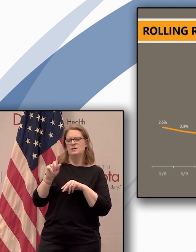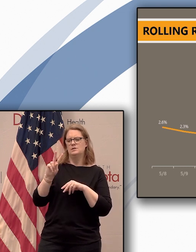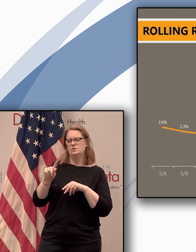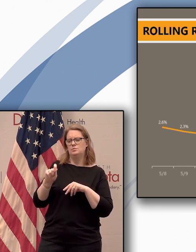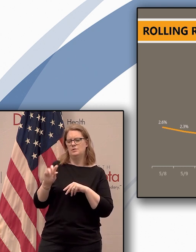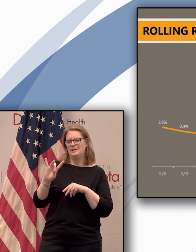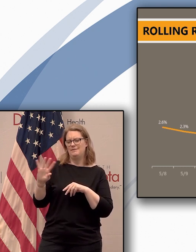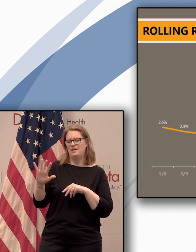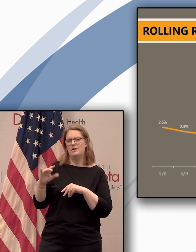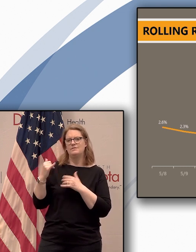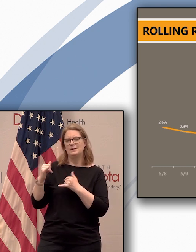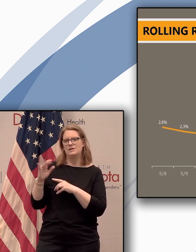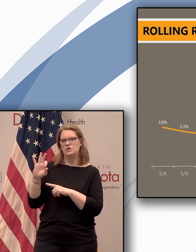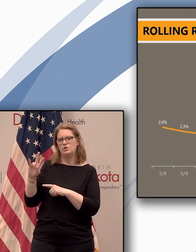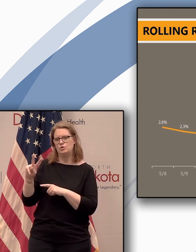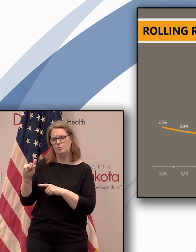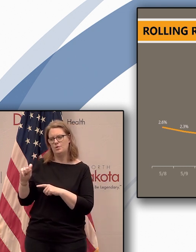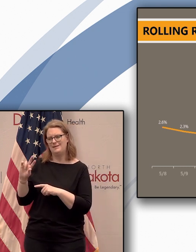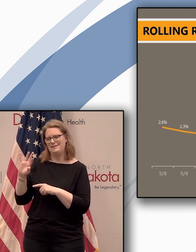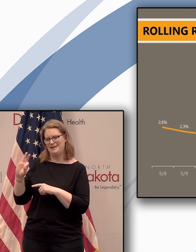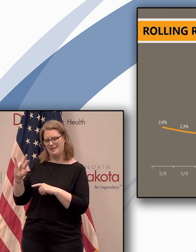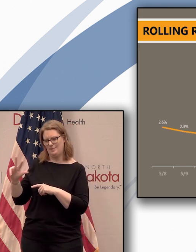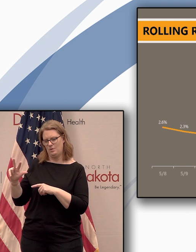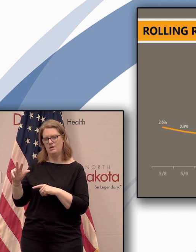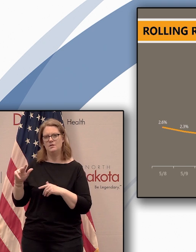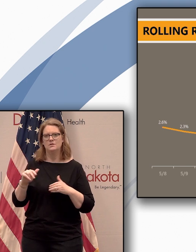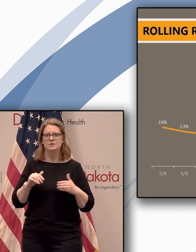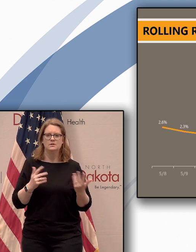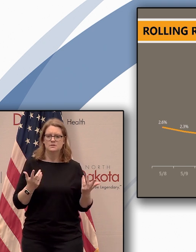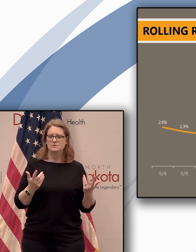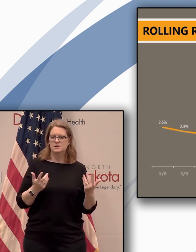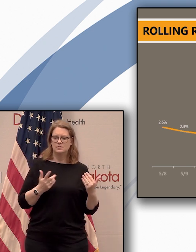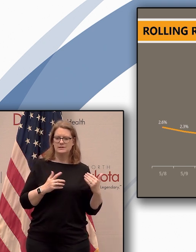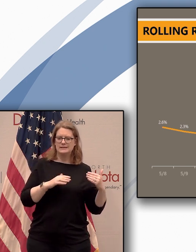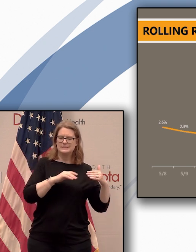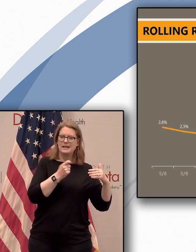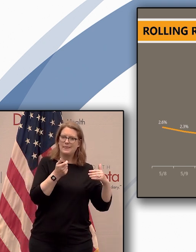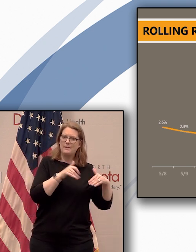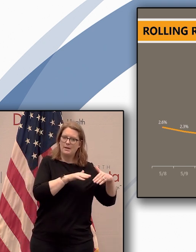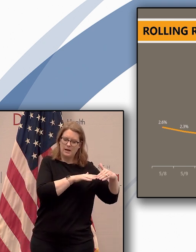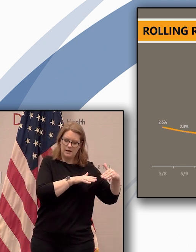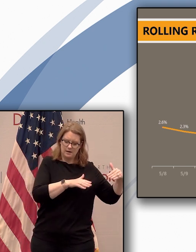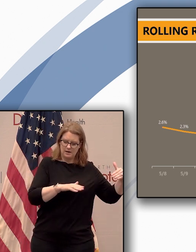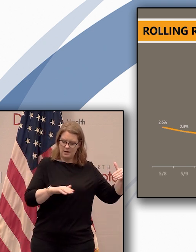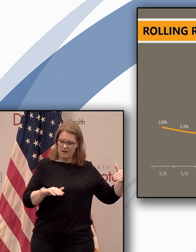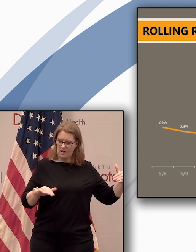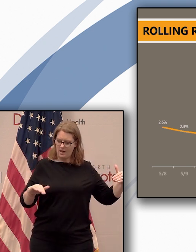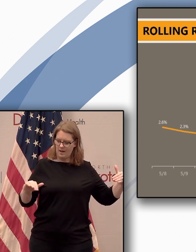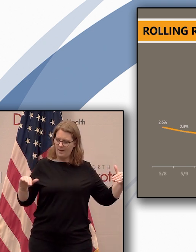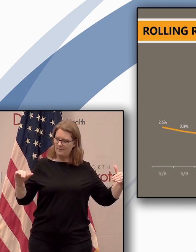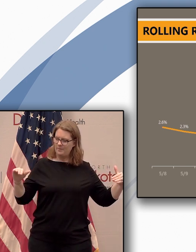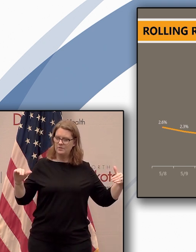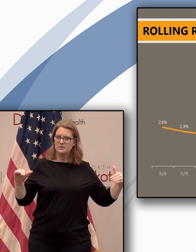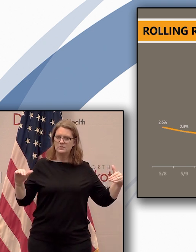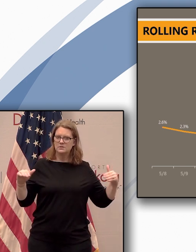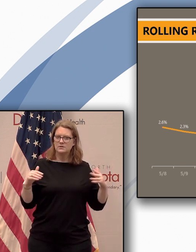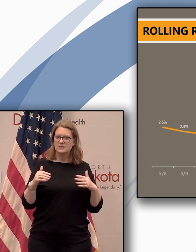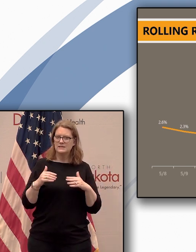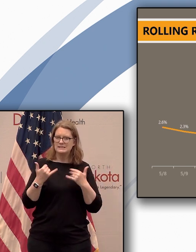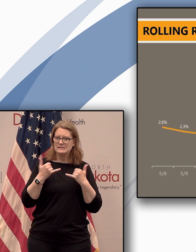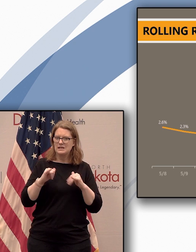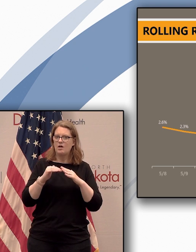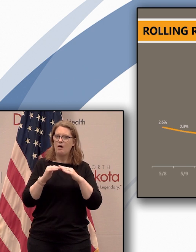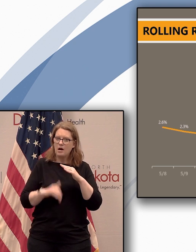and today we're at 2.93. So this is moving slightly up, but again, it's remained under